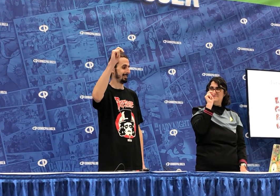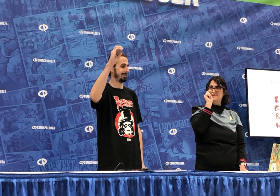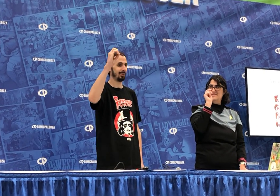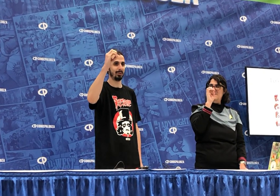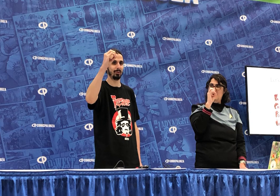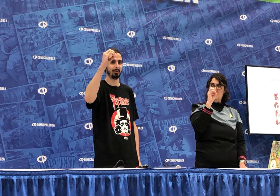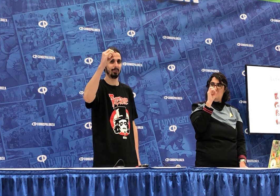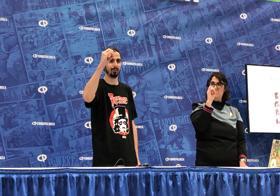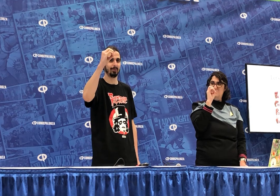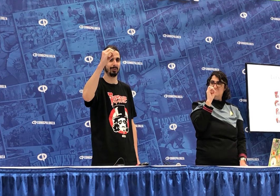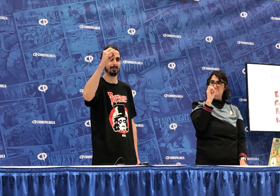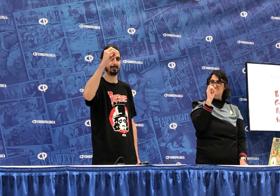O,